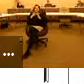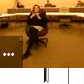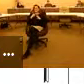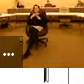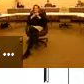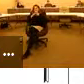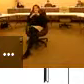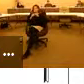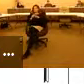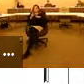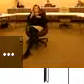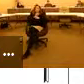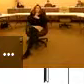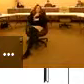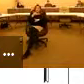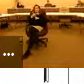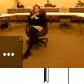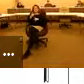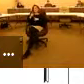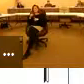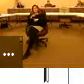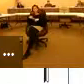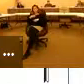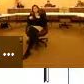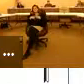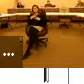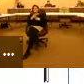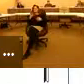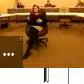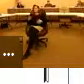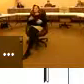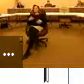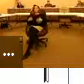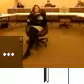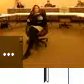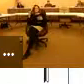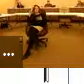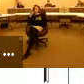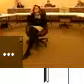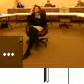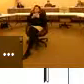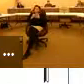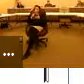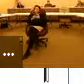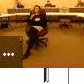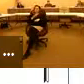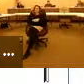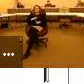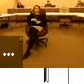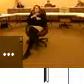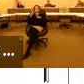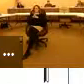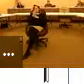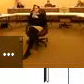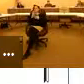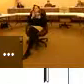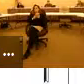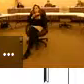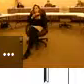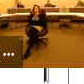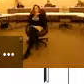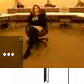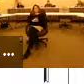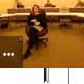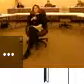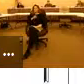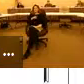of the use and the impact and that type of stuff, that will be right on the special use permit. And that will be